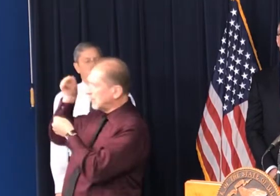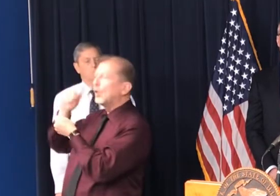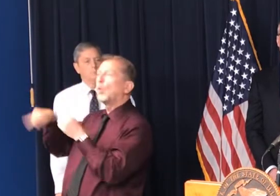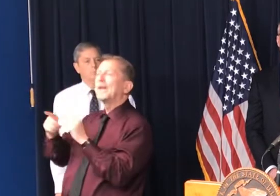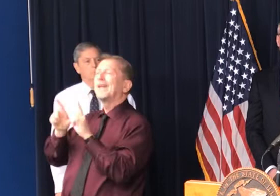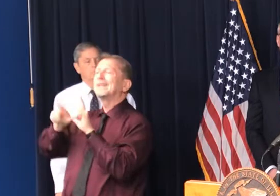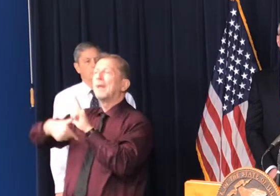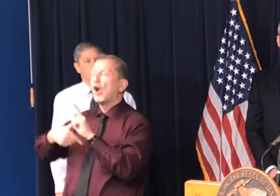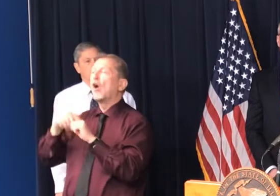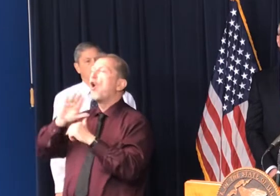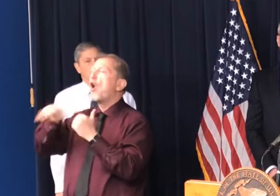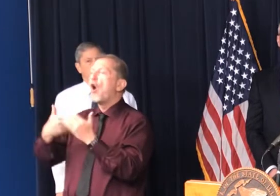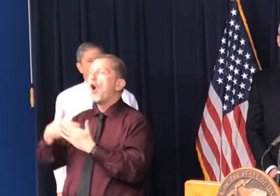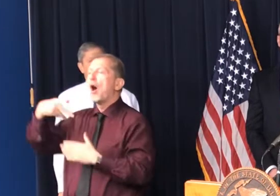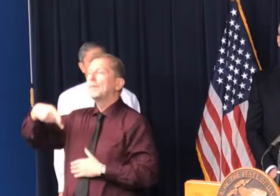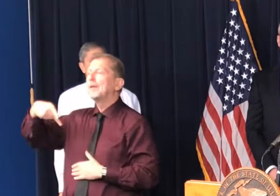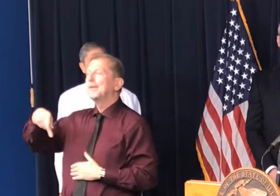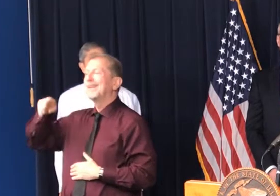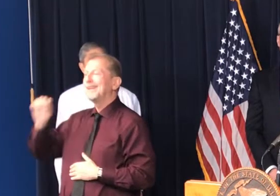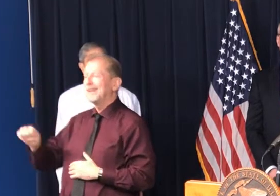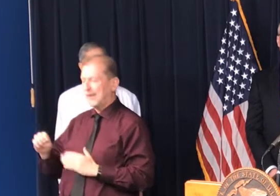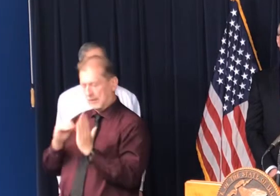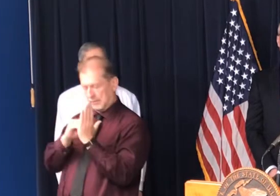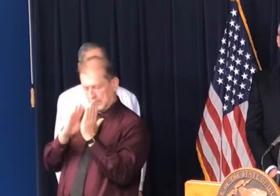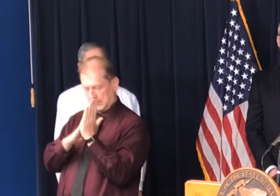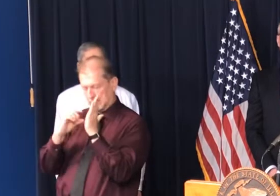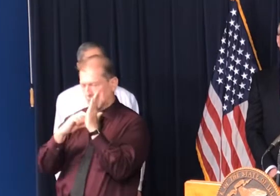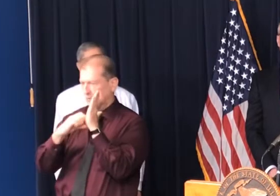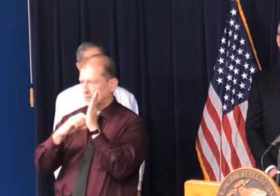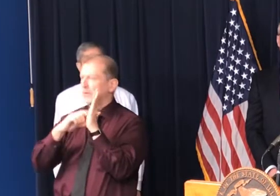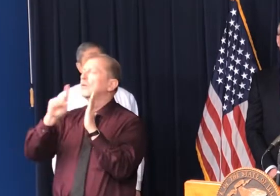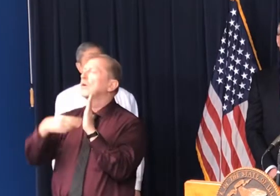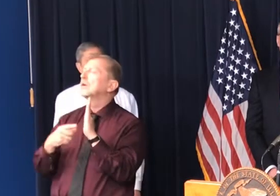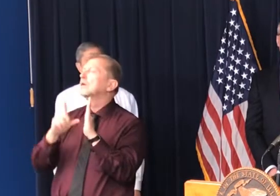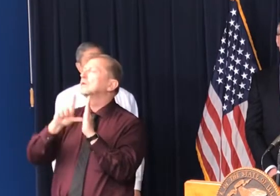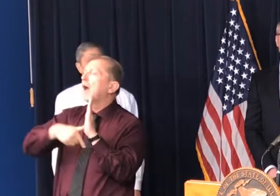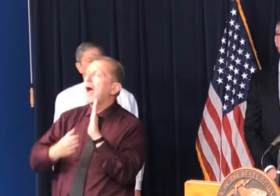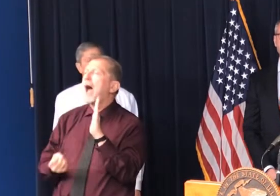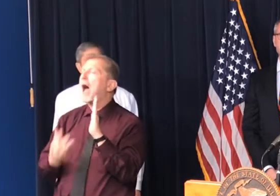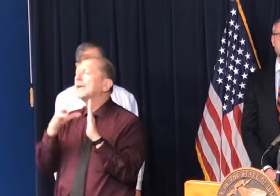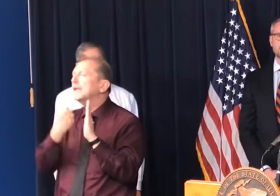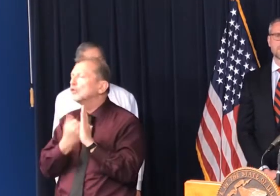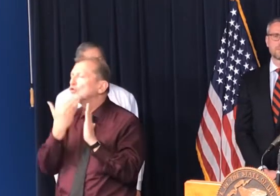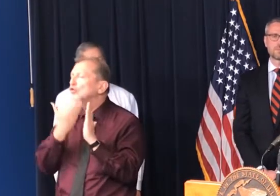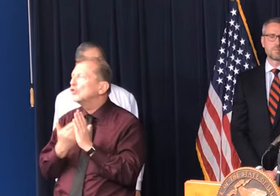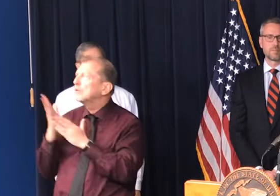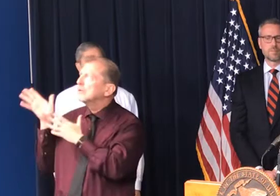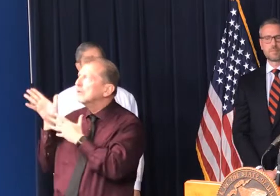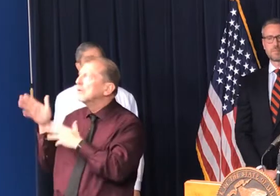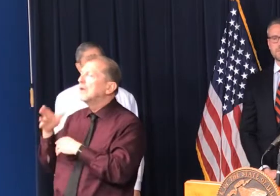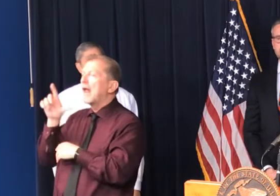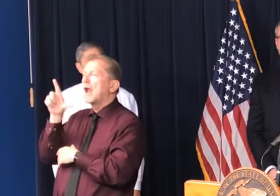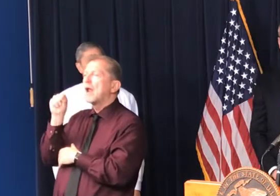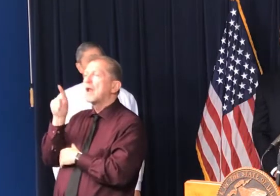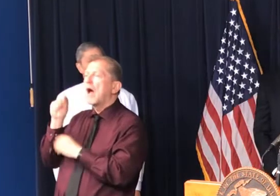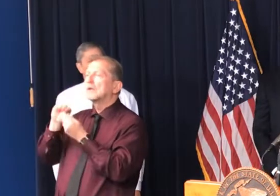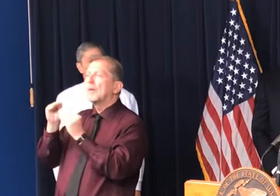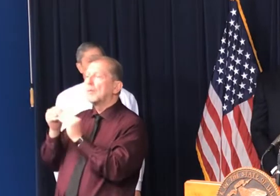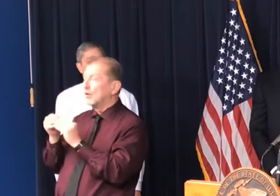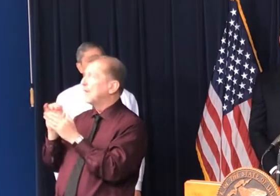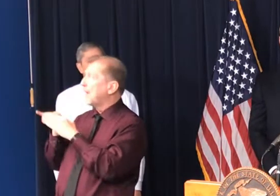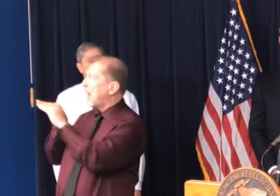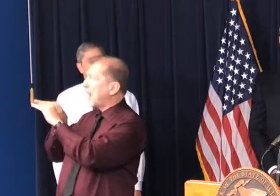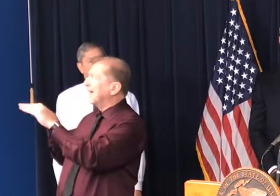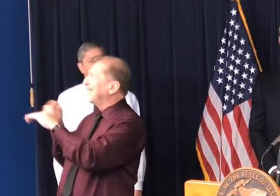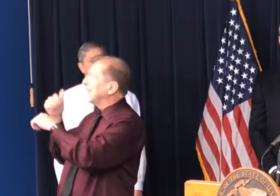you know, all of the PPE is obviously clearly documented, and there are, you know, lot numbers. And so the Shelf Life Extension